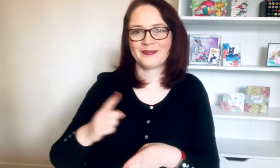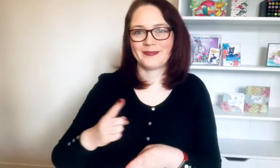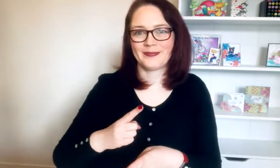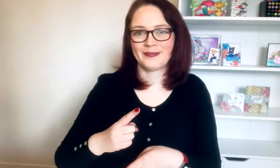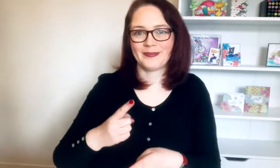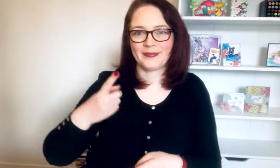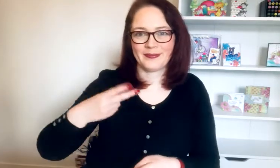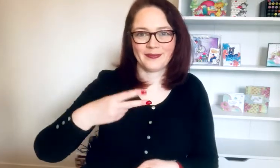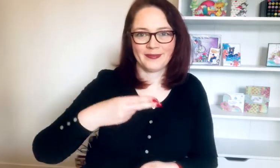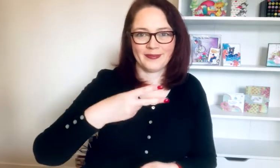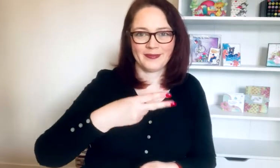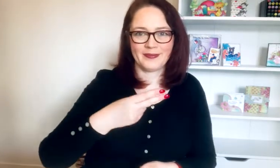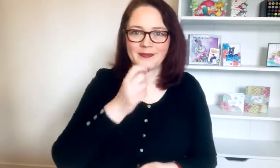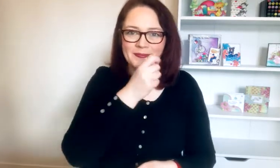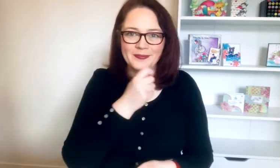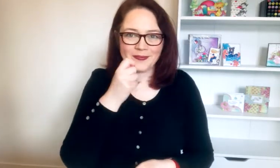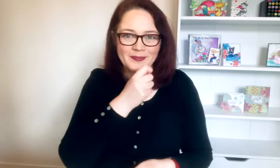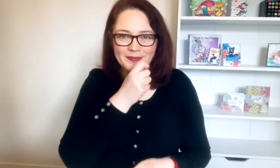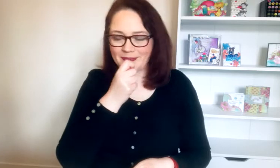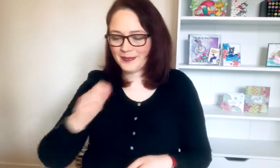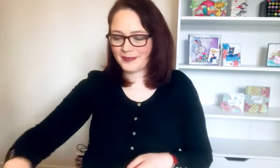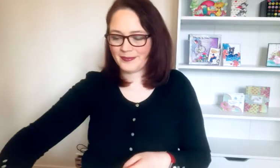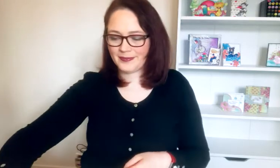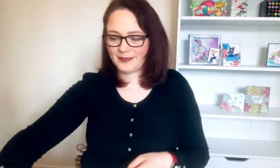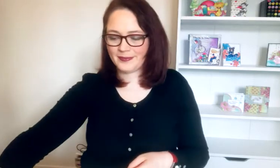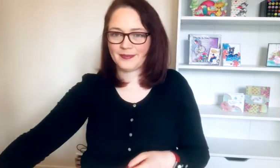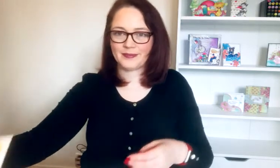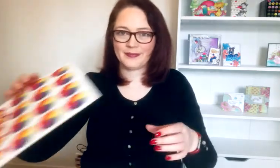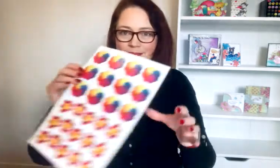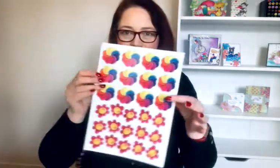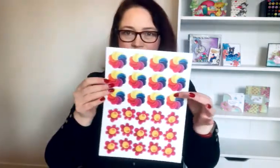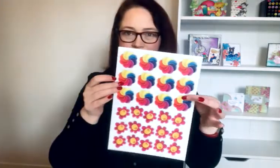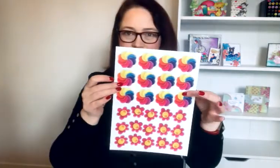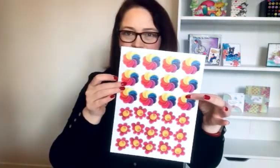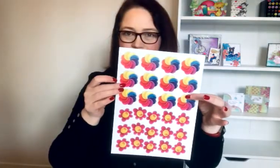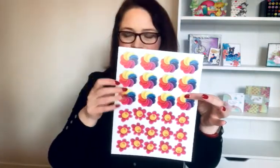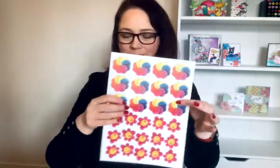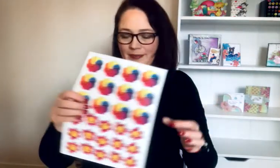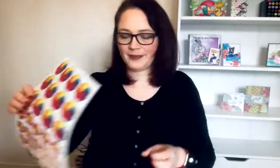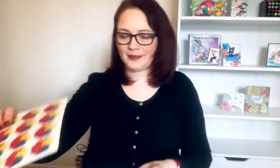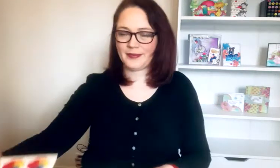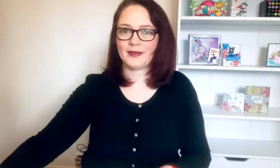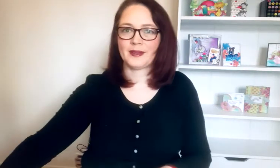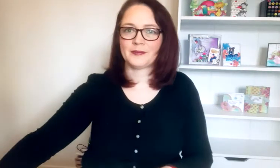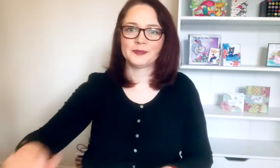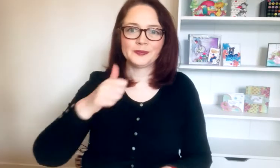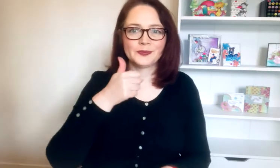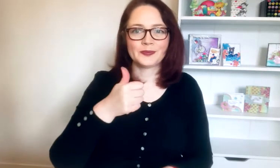So now the next thing we want to do is we're going to use some fussy cut flowers. So I'm going to take that sheet.